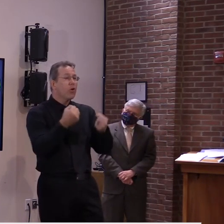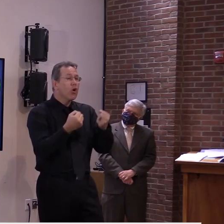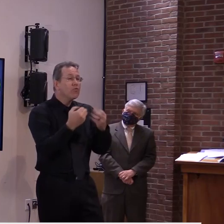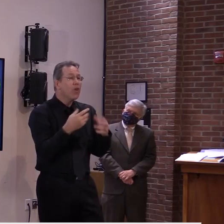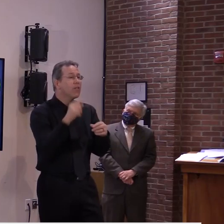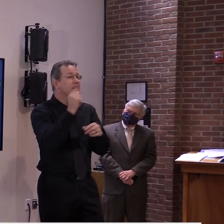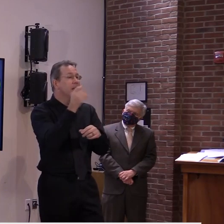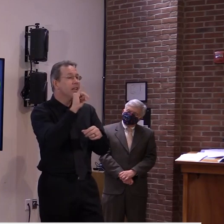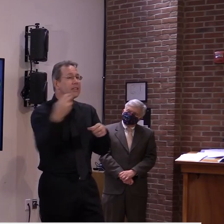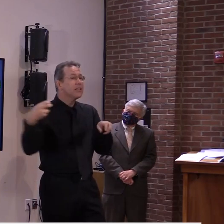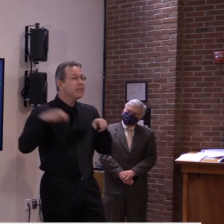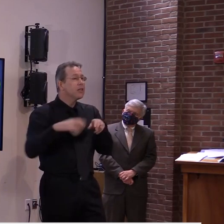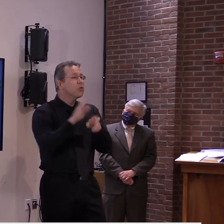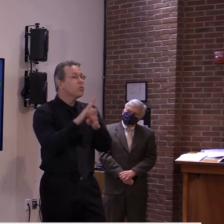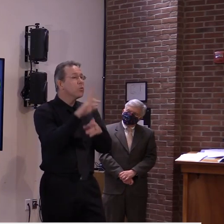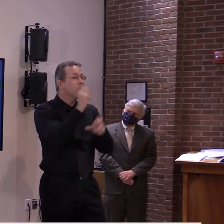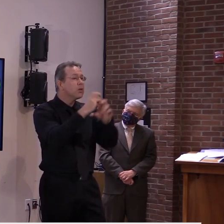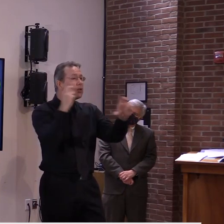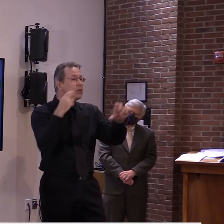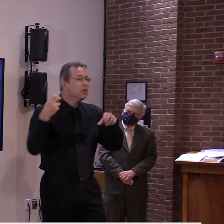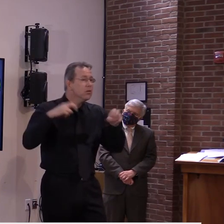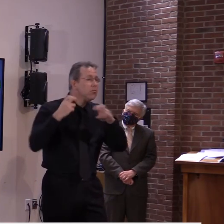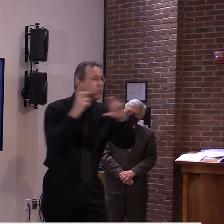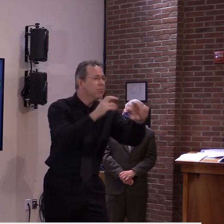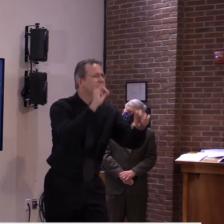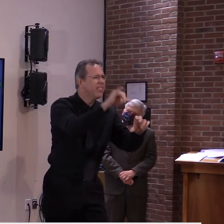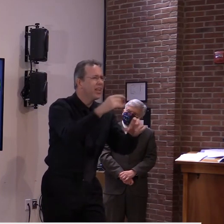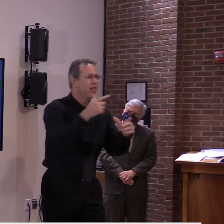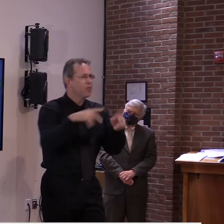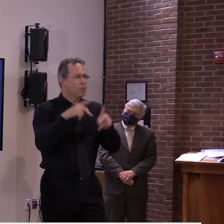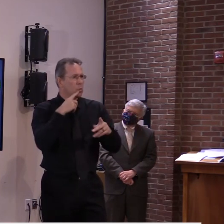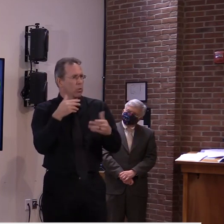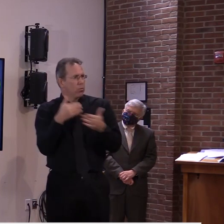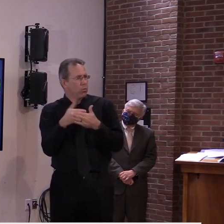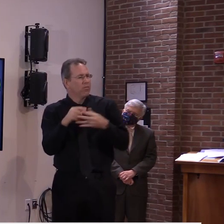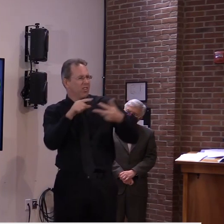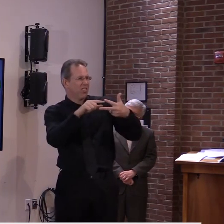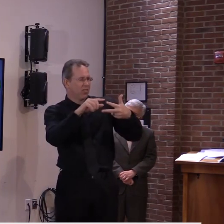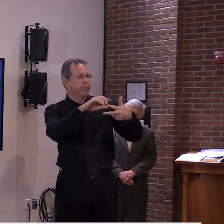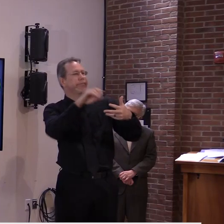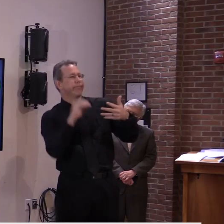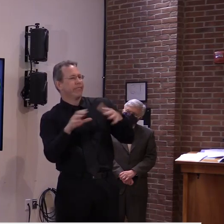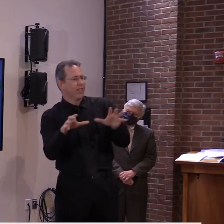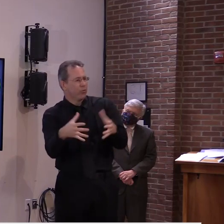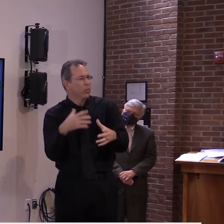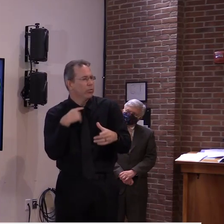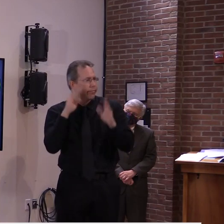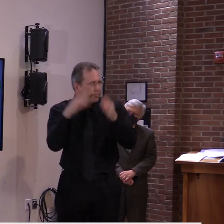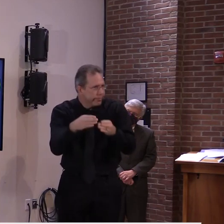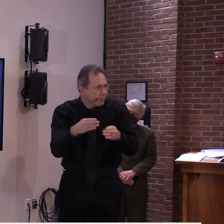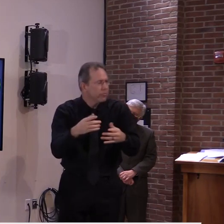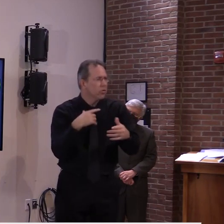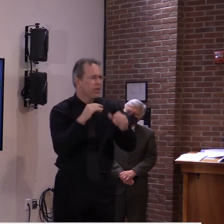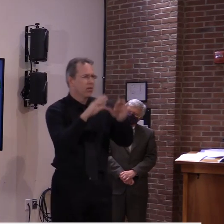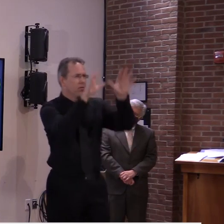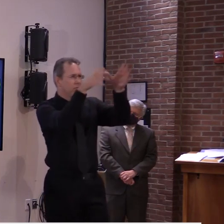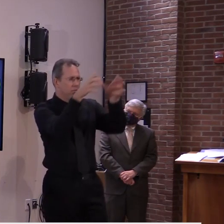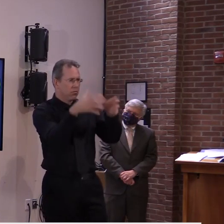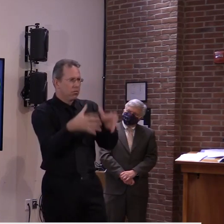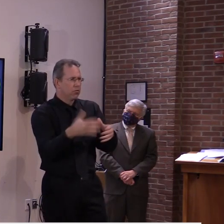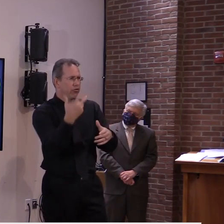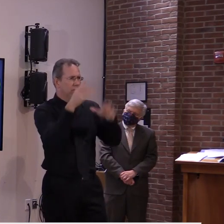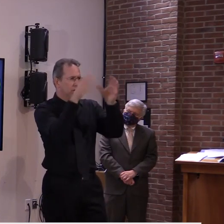long. And then there's a whole bunch of other groups that I won't go into right now. So you're kind of saying, when does my turn come up and how